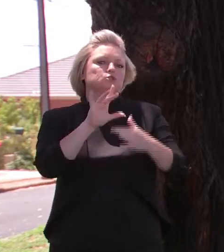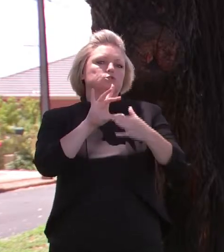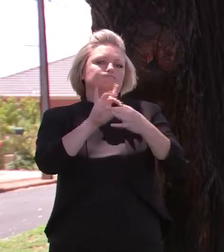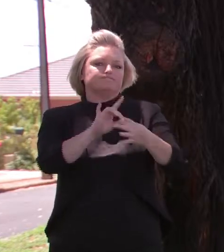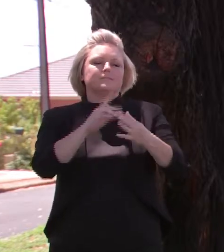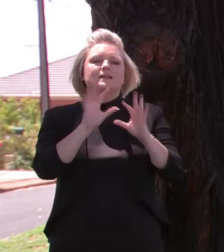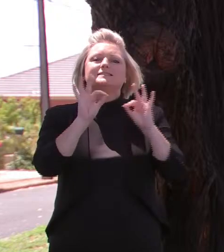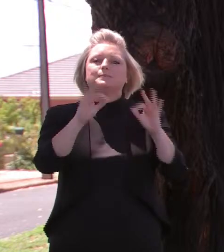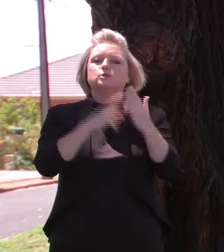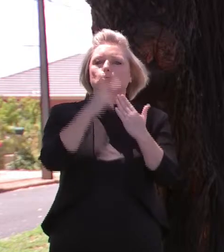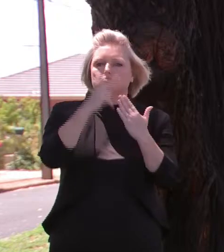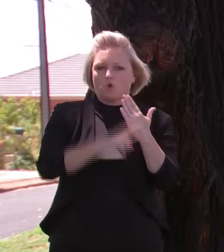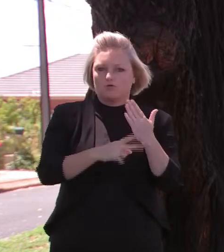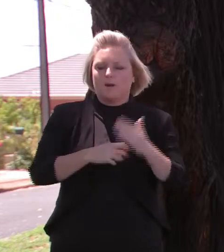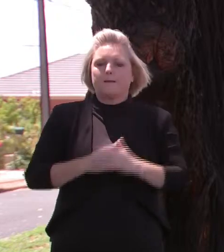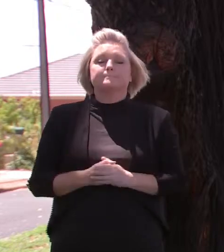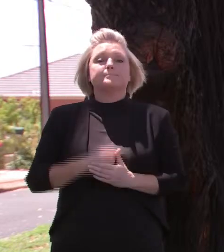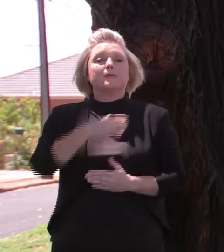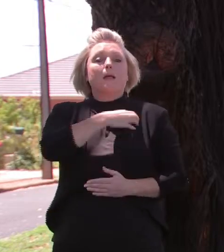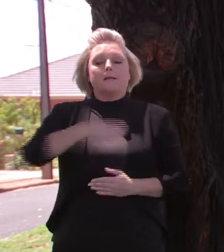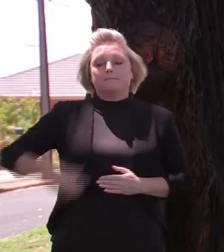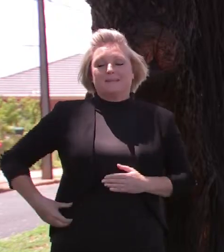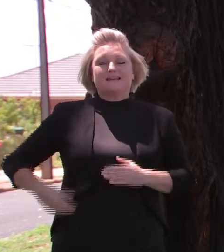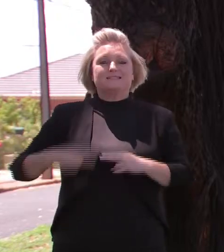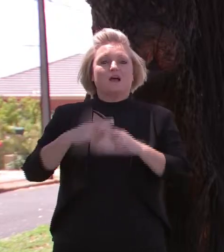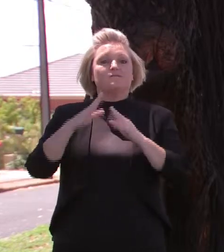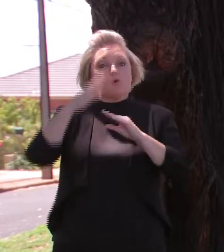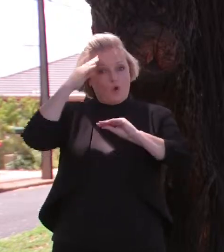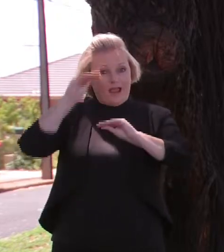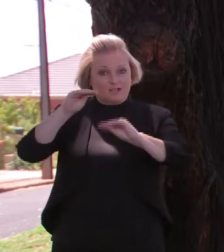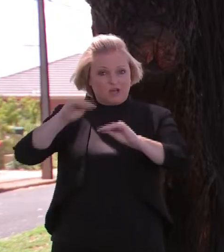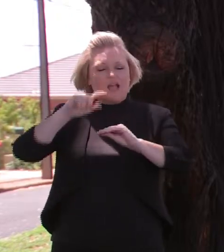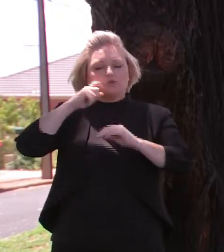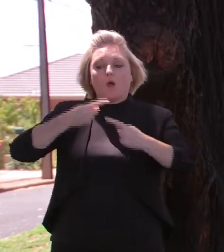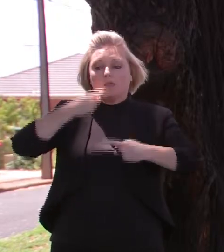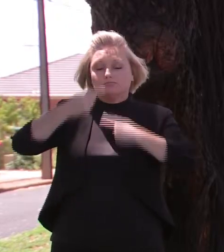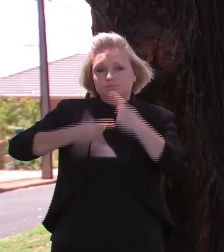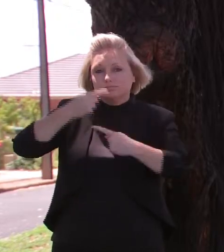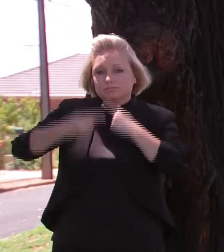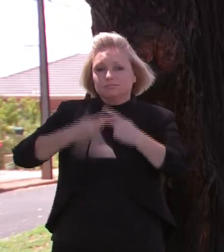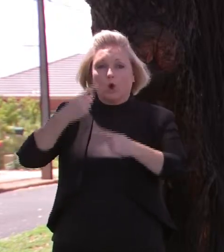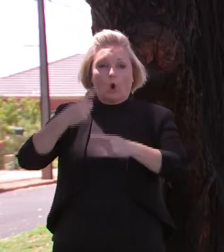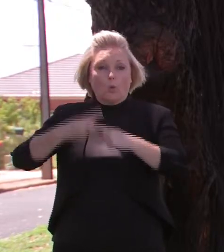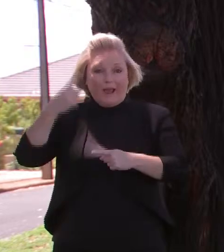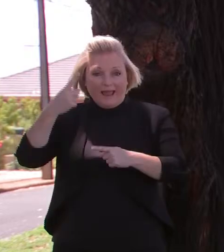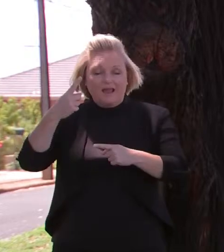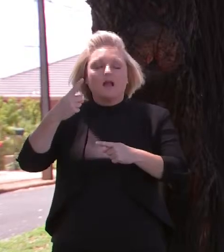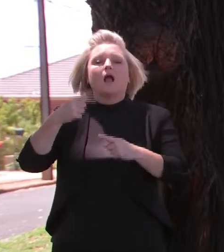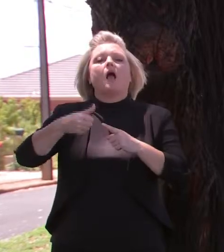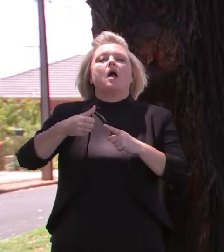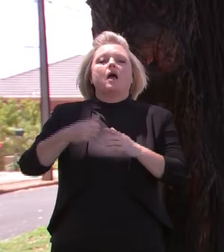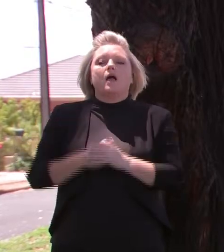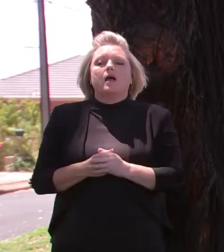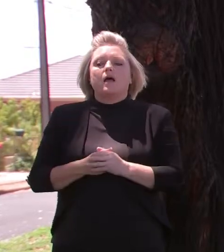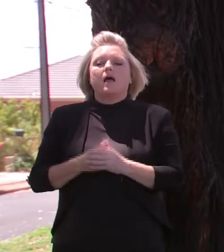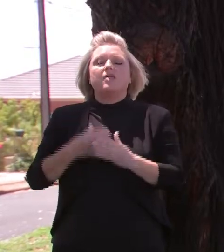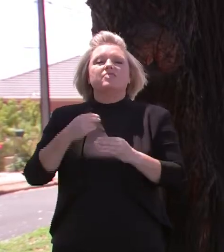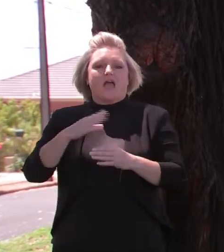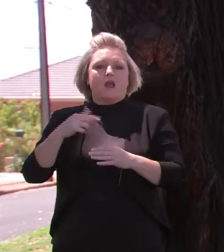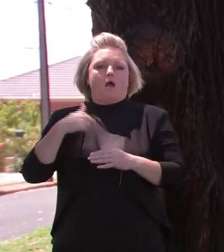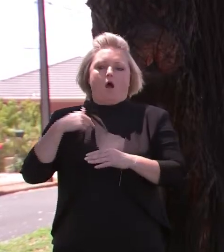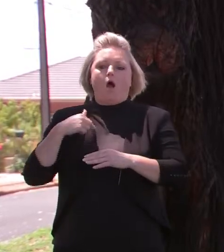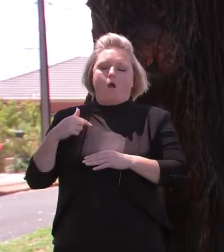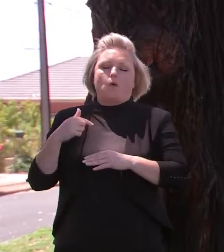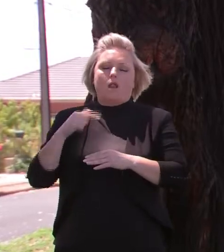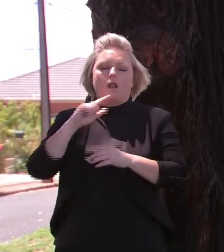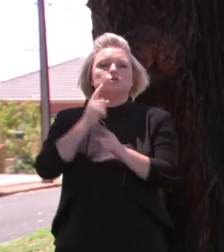South Australia, the Honourable John Gardner, to tell us about that. Then I'll come back, answer any questions and also give you the update in